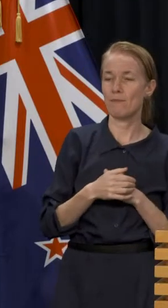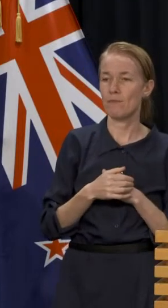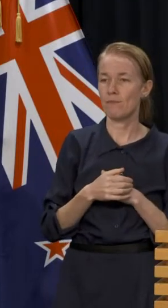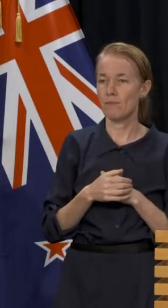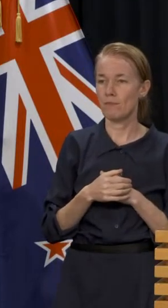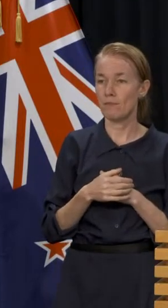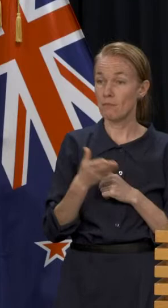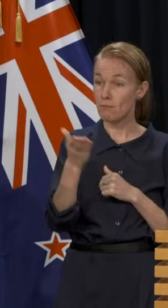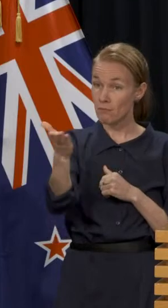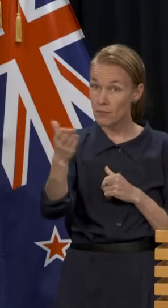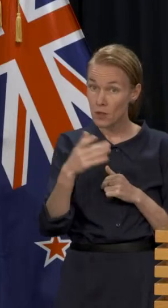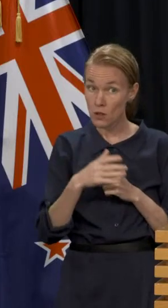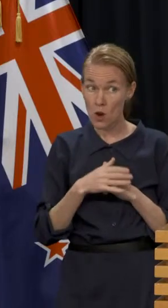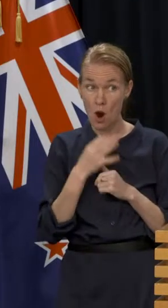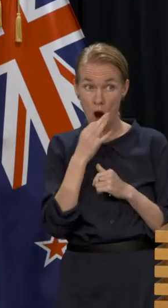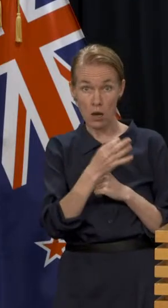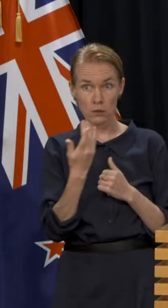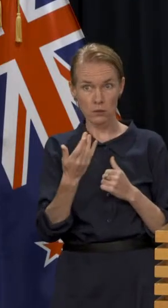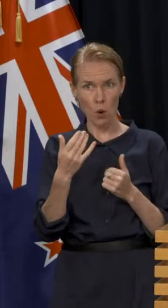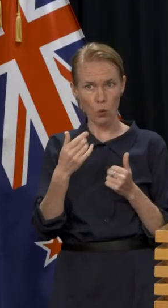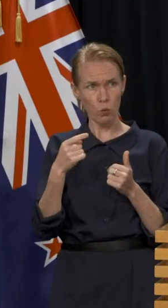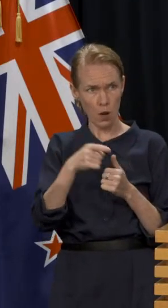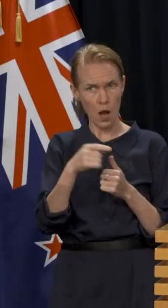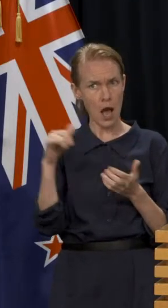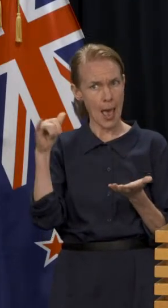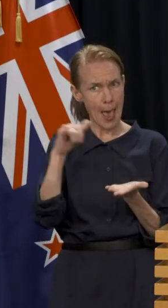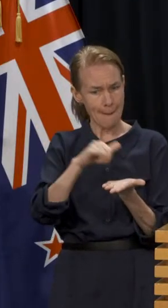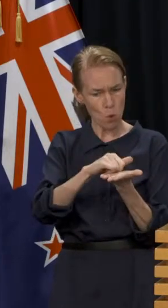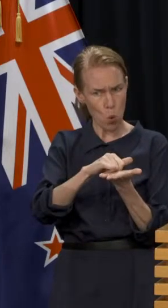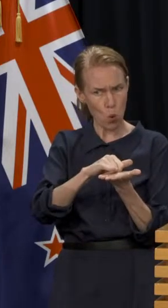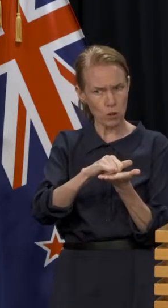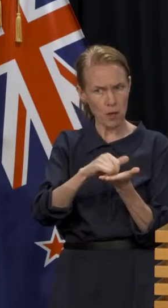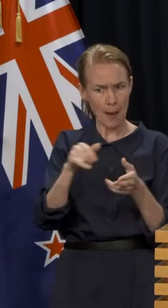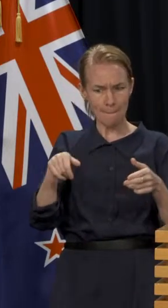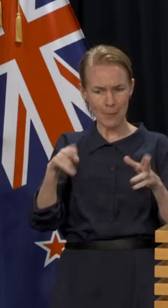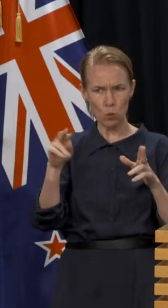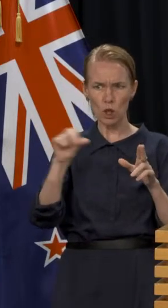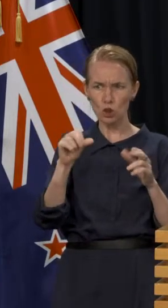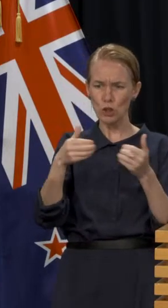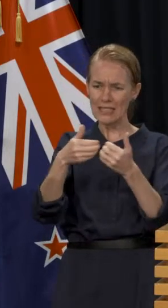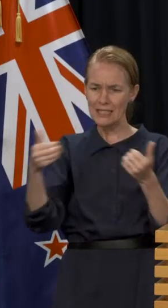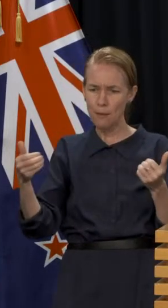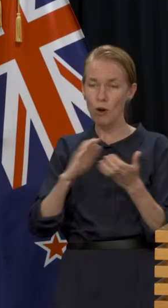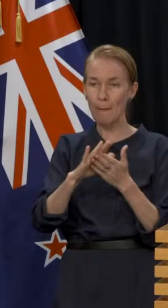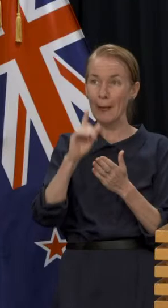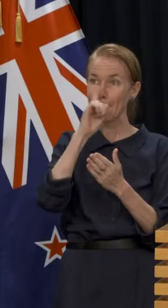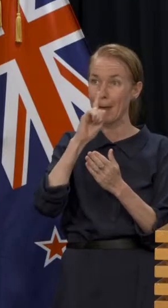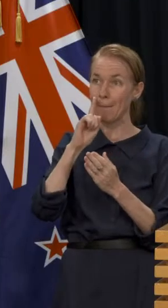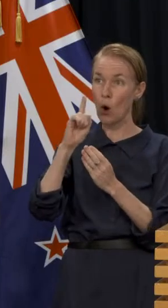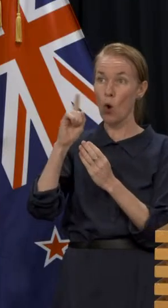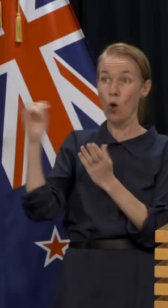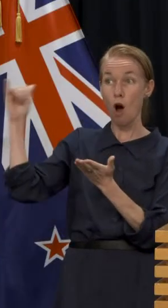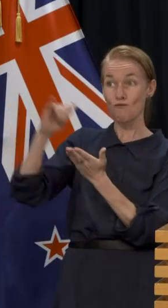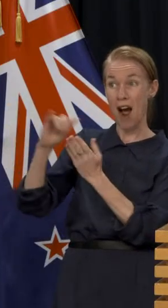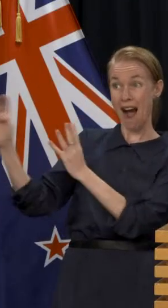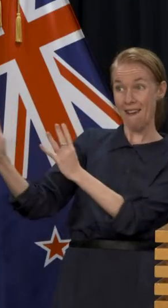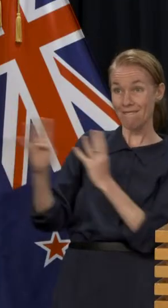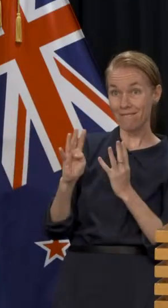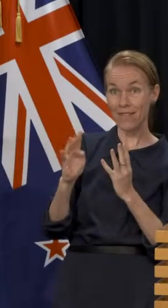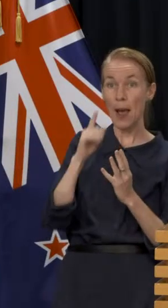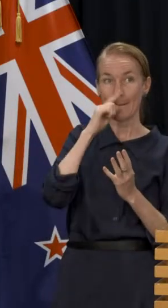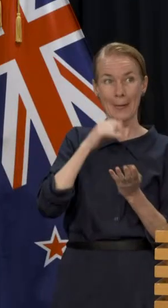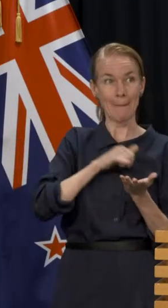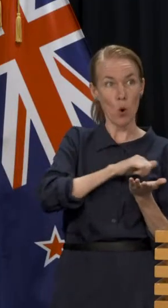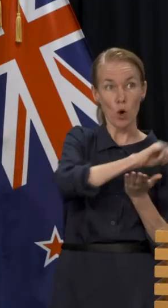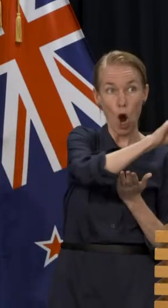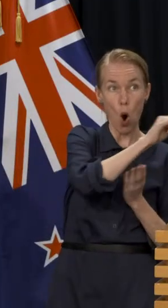try to petition off departures from arrivals. There is a point at which those two people, groups of people mingle. It's one of the things that we will be looking